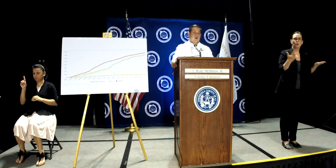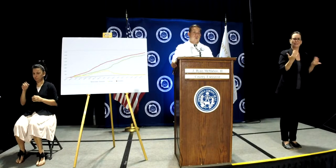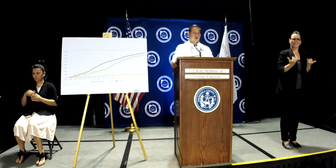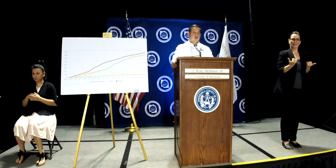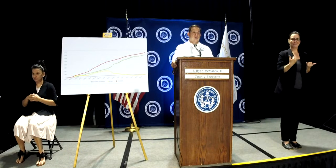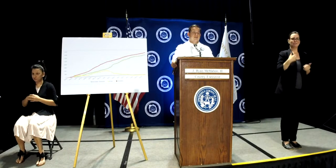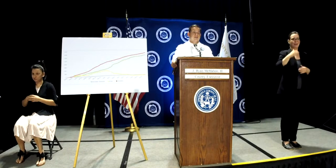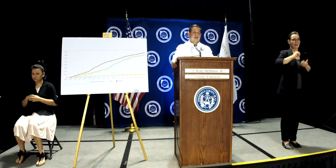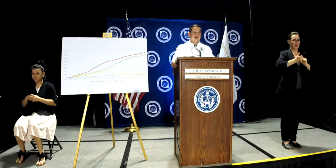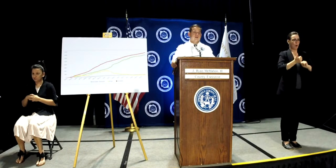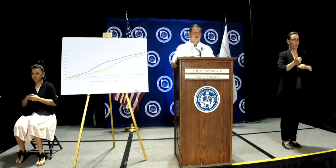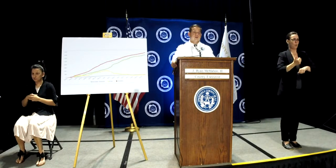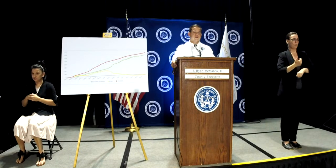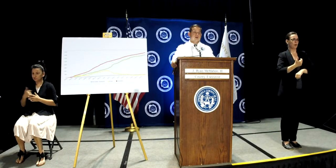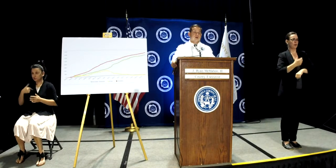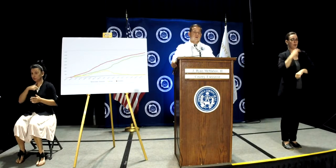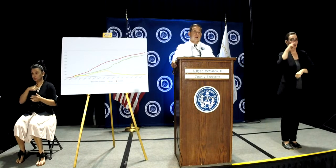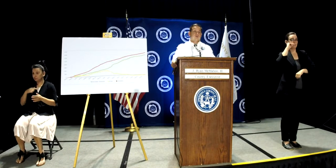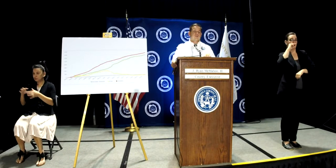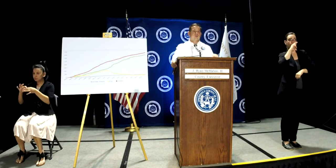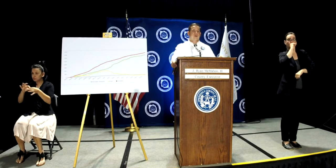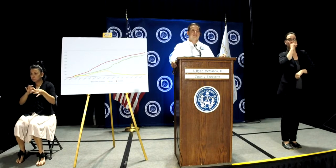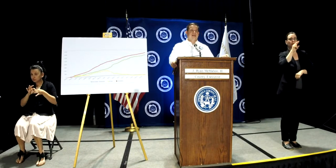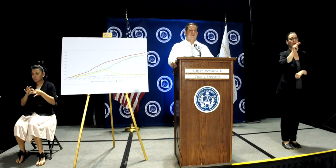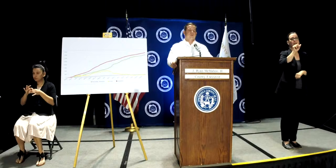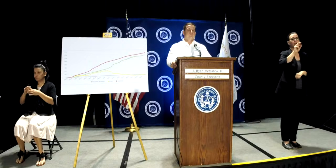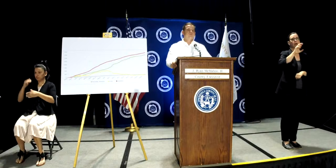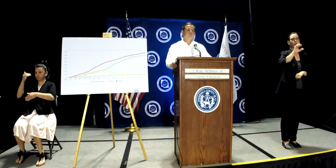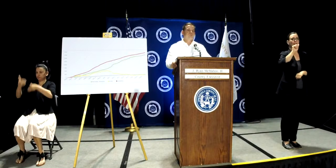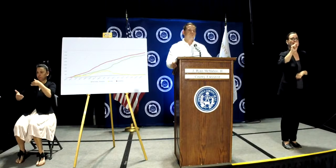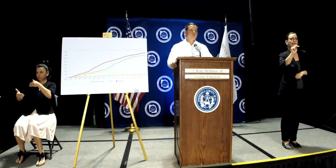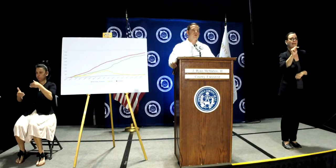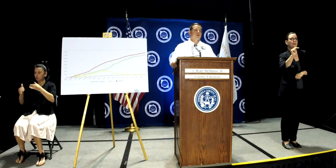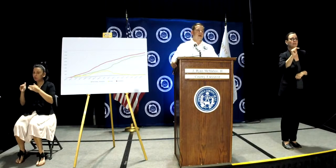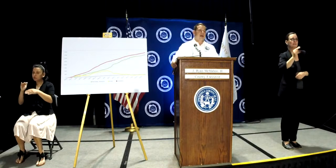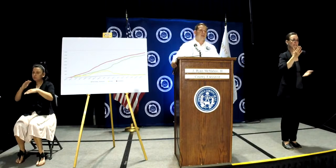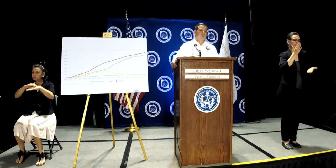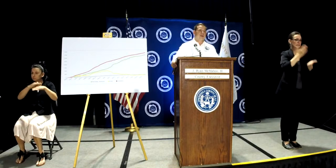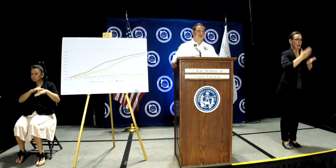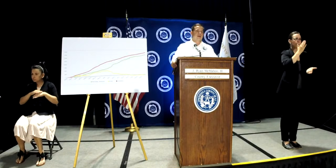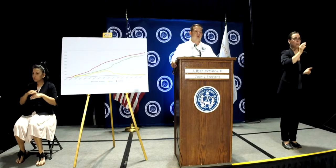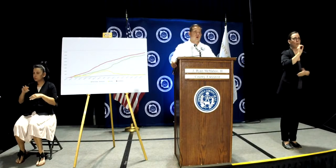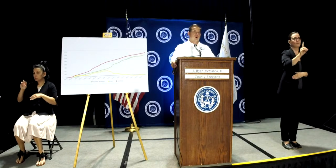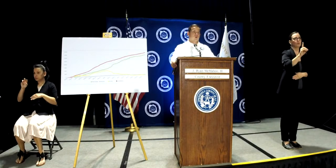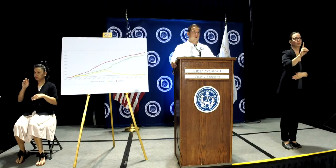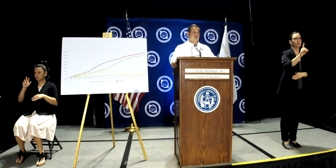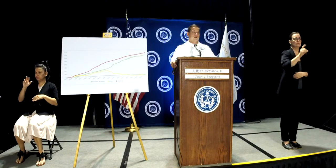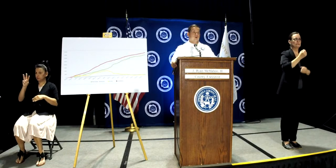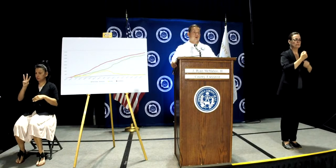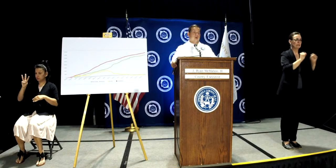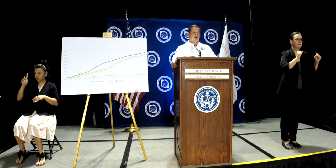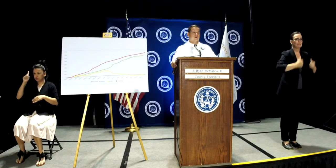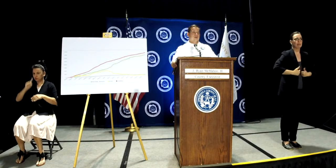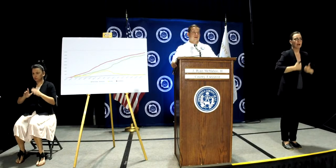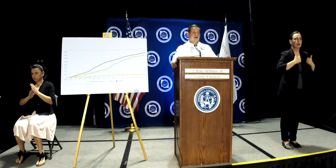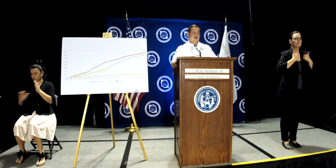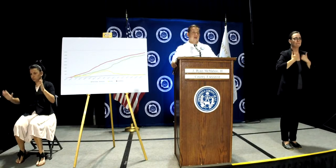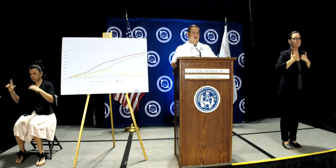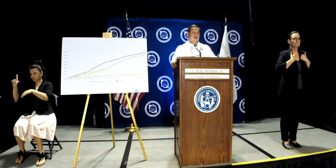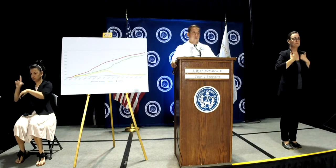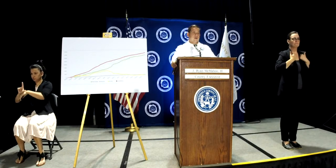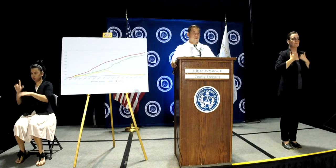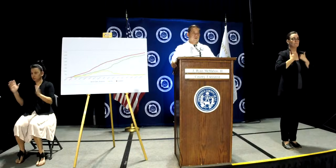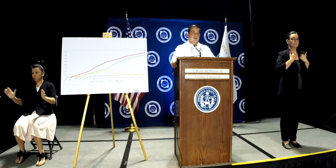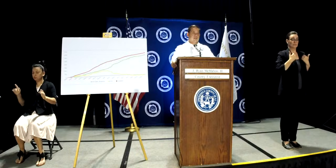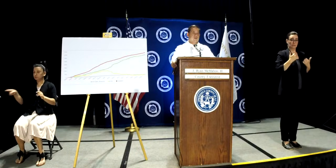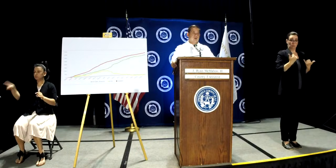Prevention Network. Today, it started already from 3 to 7. Anybody can go and learn how to get